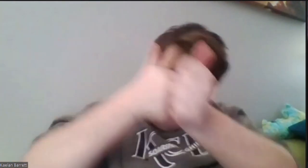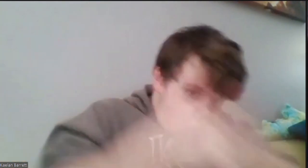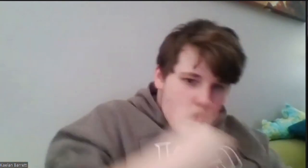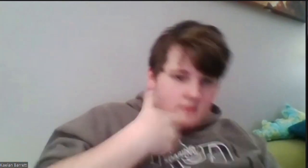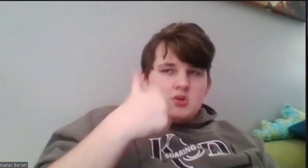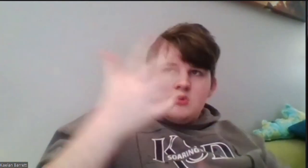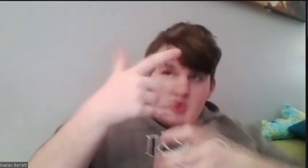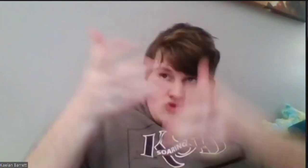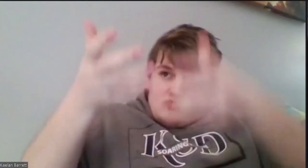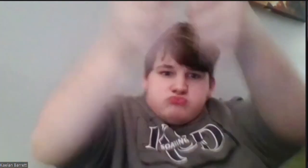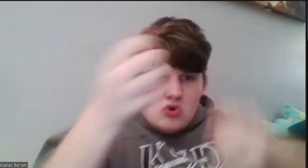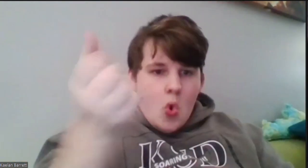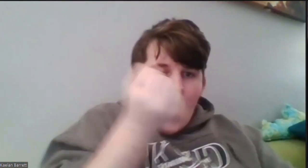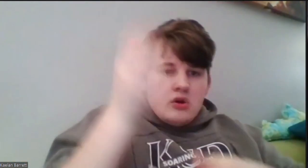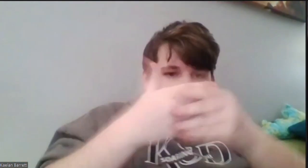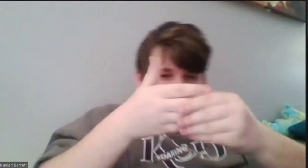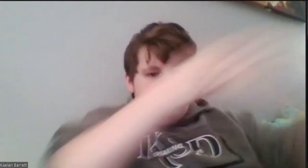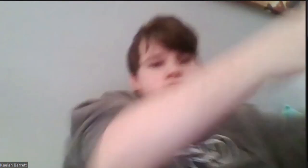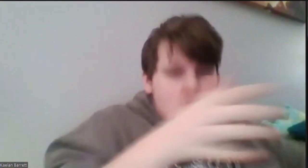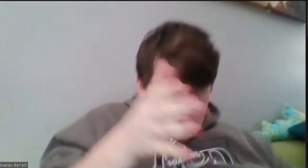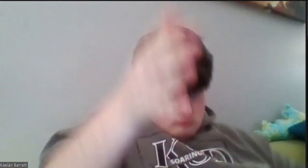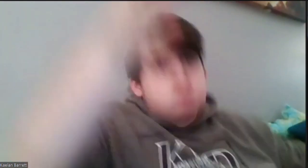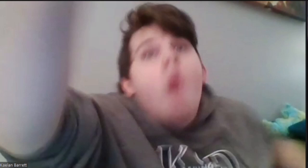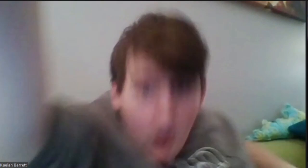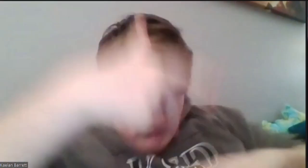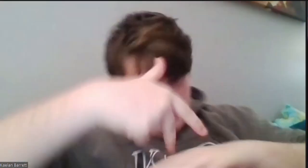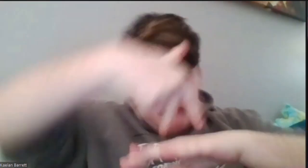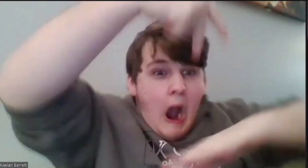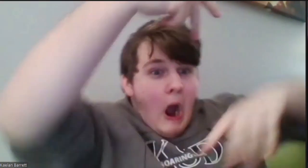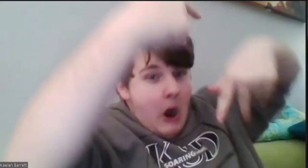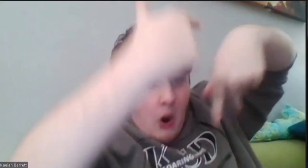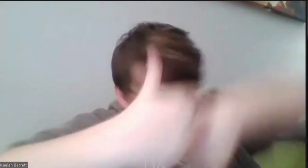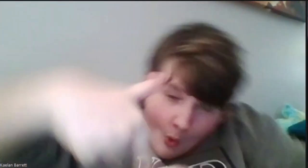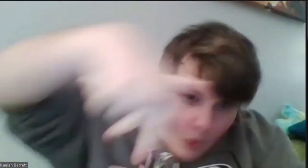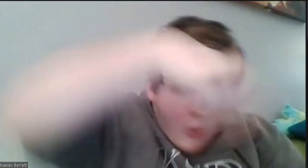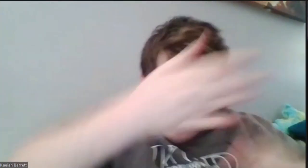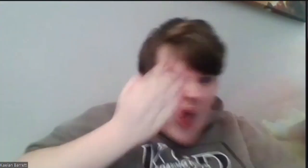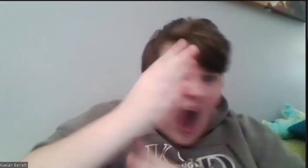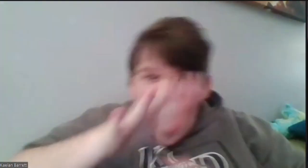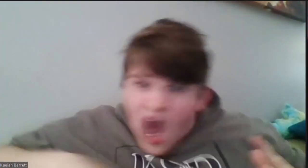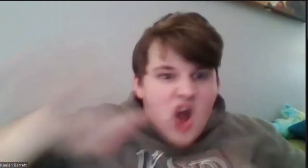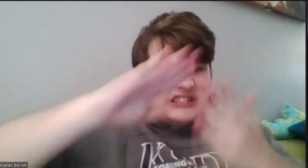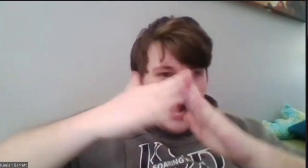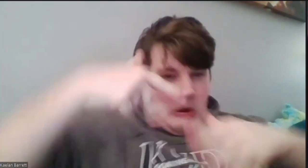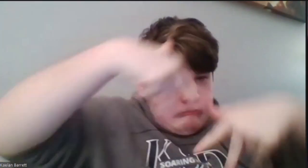And the light said, okay, well, follow me. Hold on. And then there they went. Flying all across